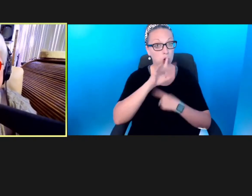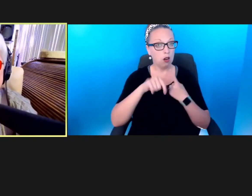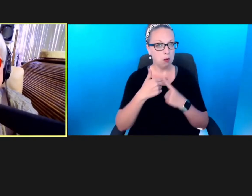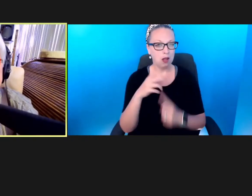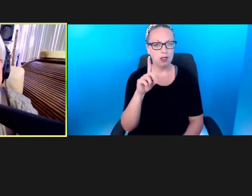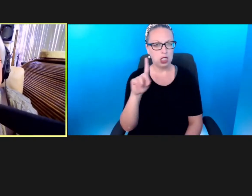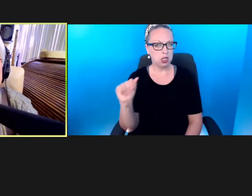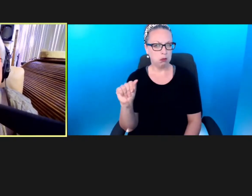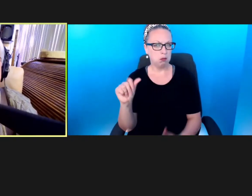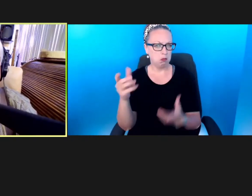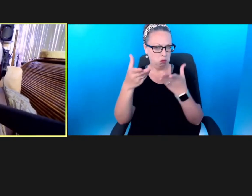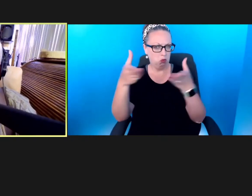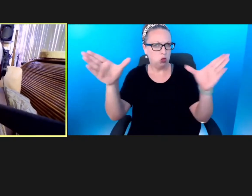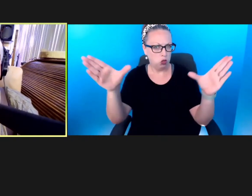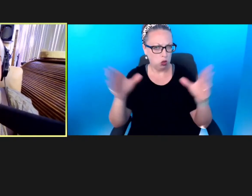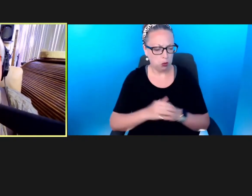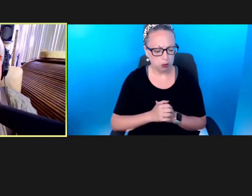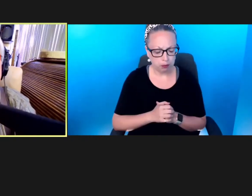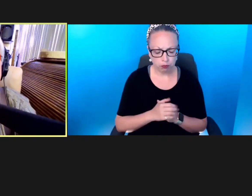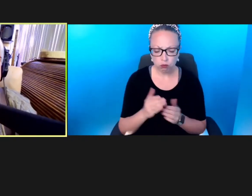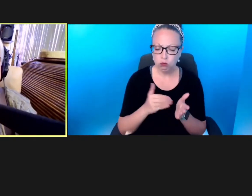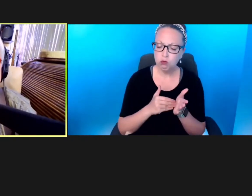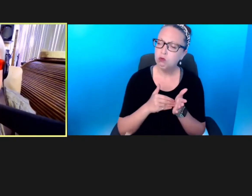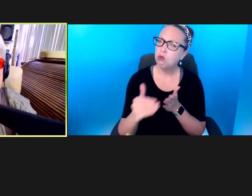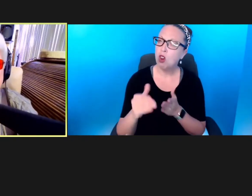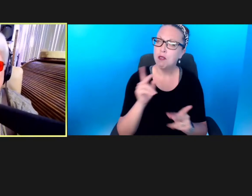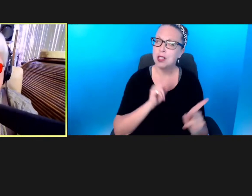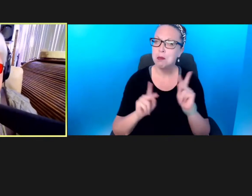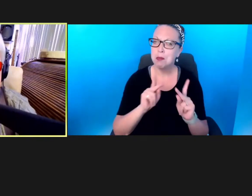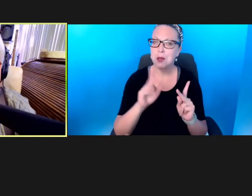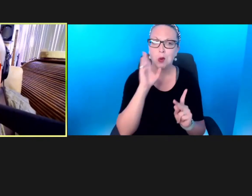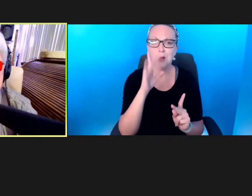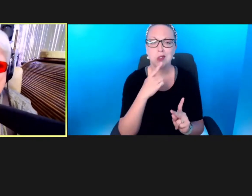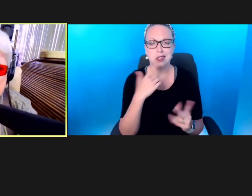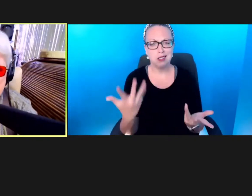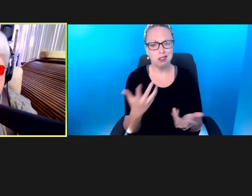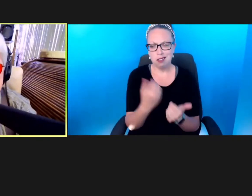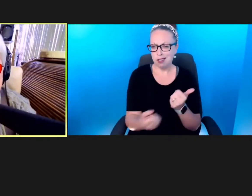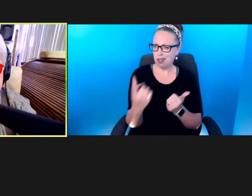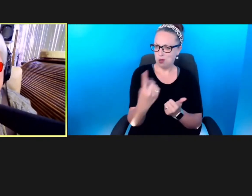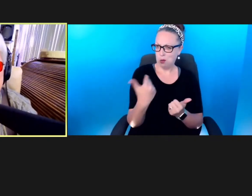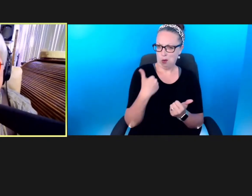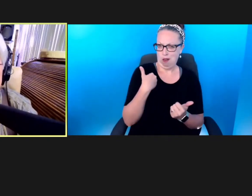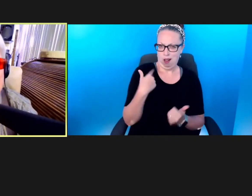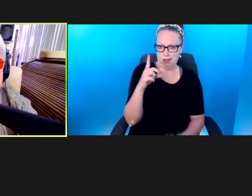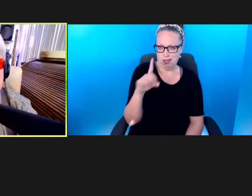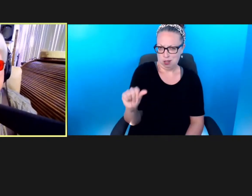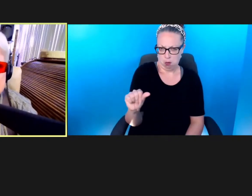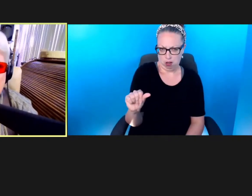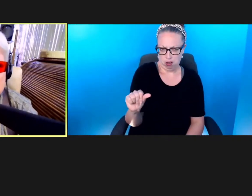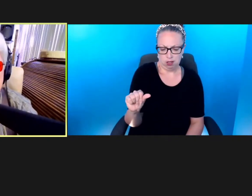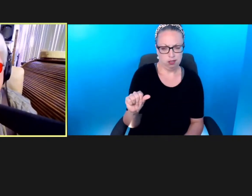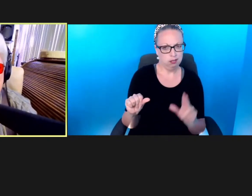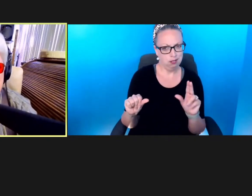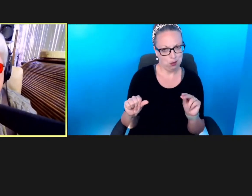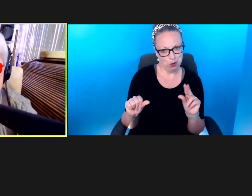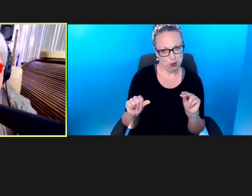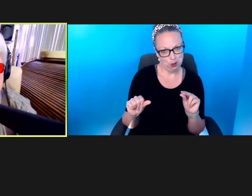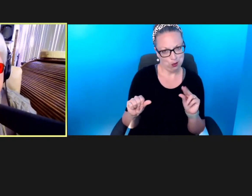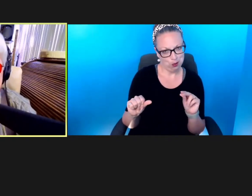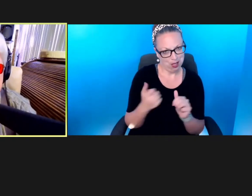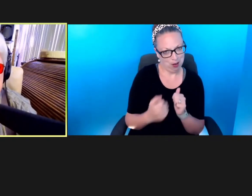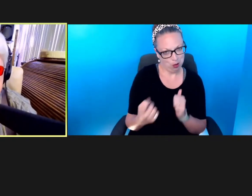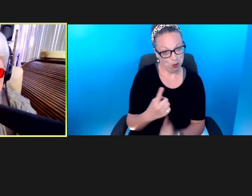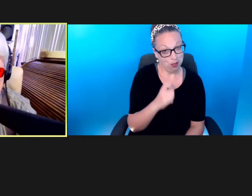broadly. Often I hear people say, well, everybody has a disability. No, everybody